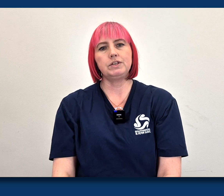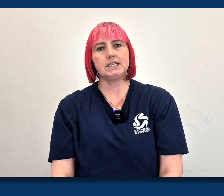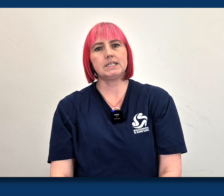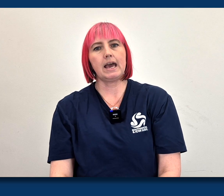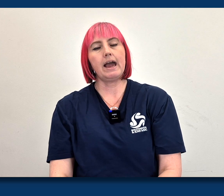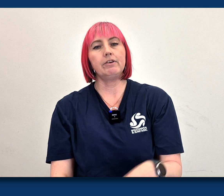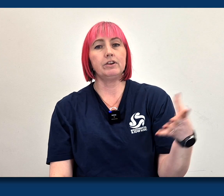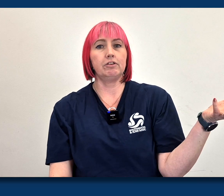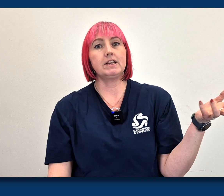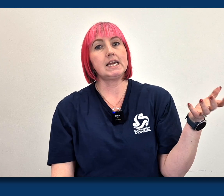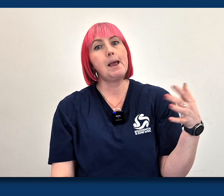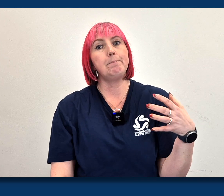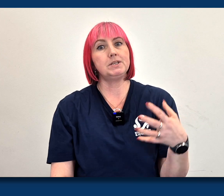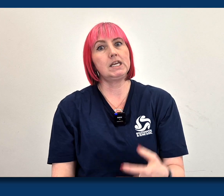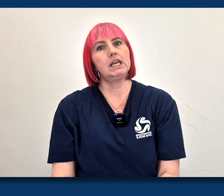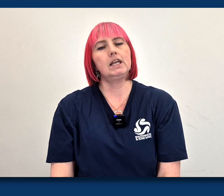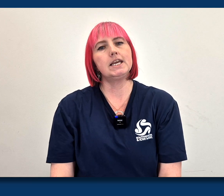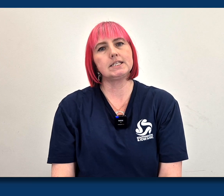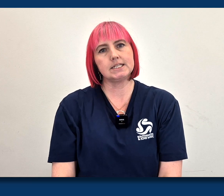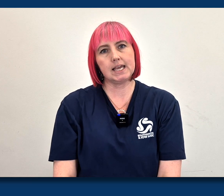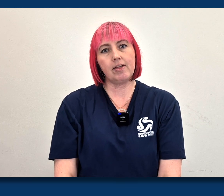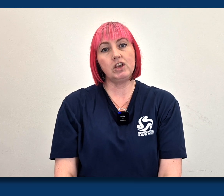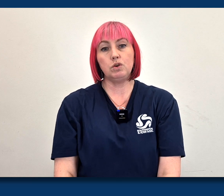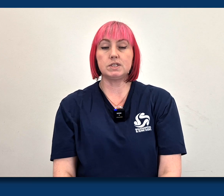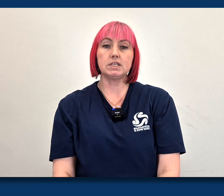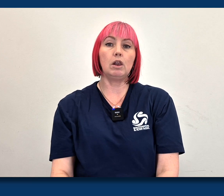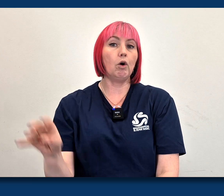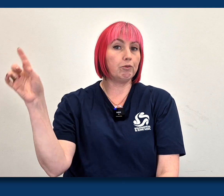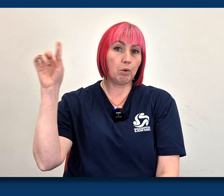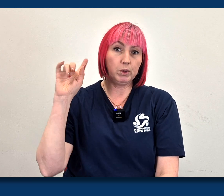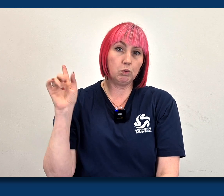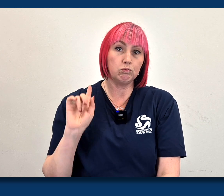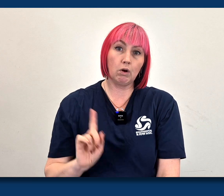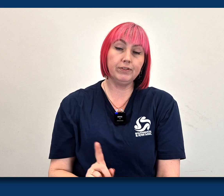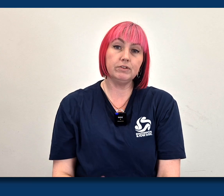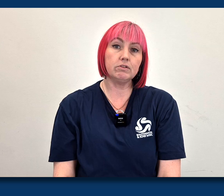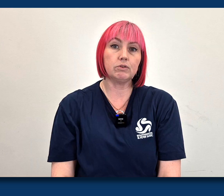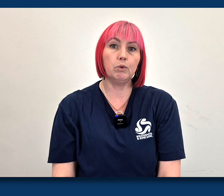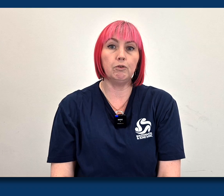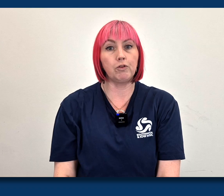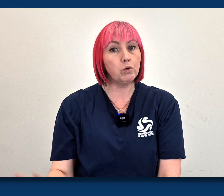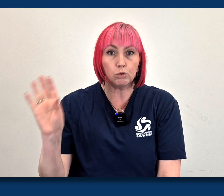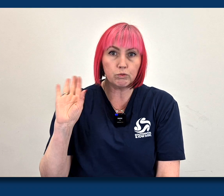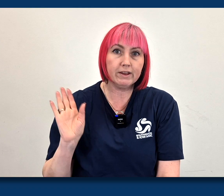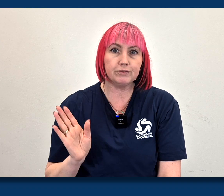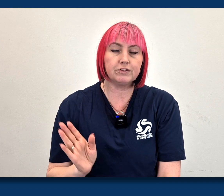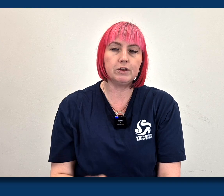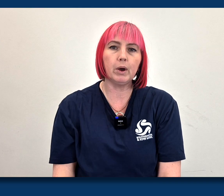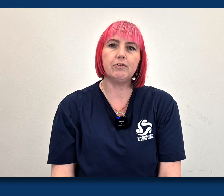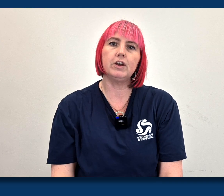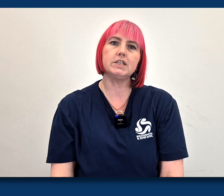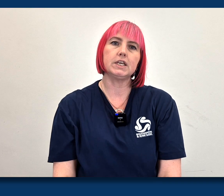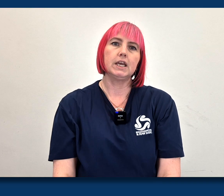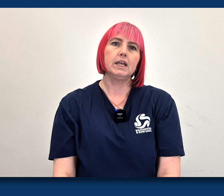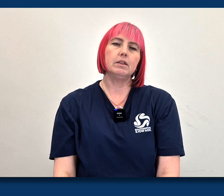that Ariana Grande in particular is a singer that uses a lot of what we call runs or vocal riffs, you might have heard them